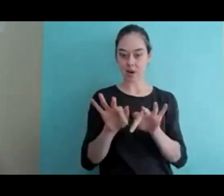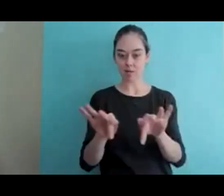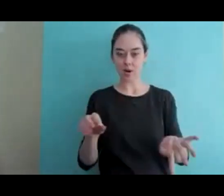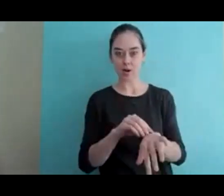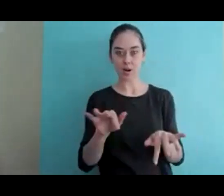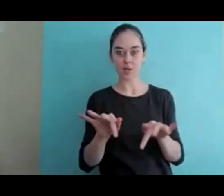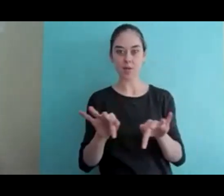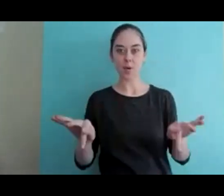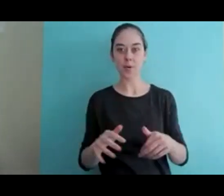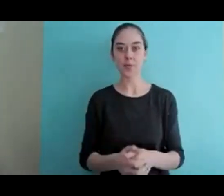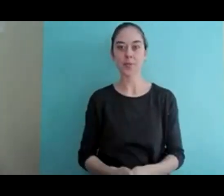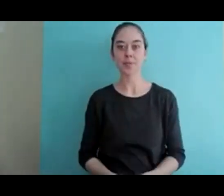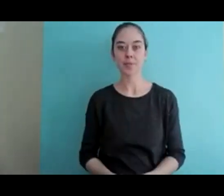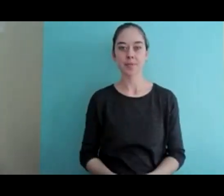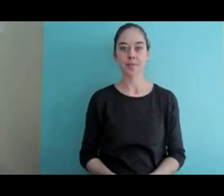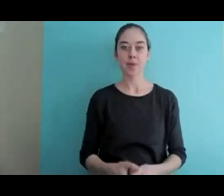And we're up.